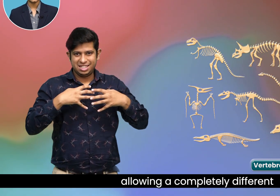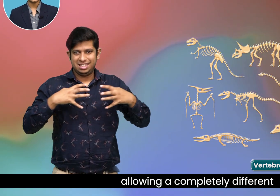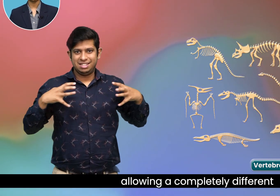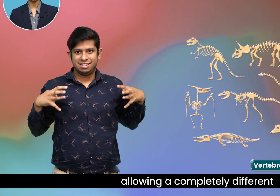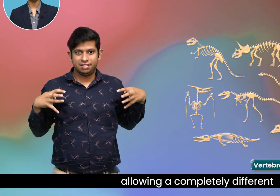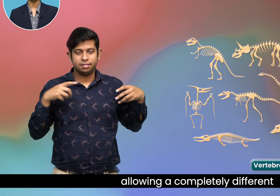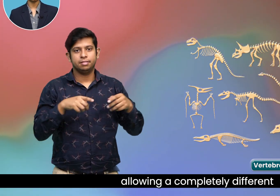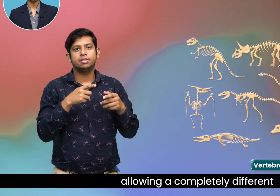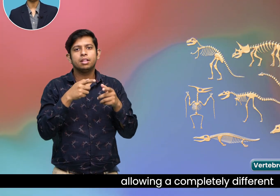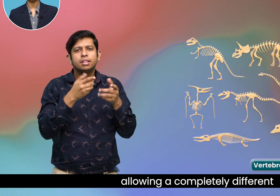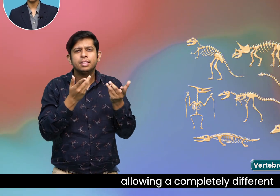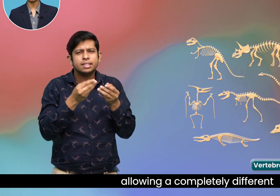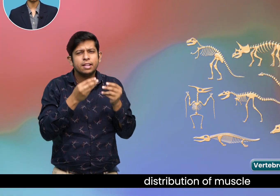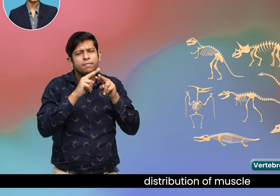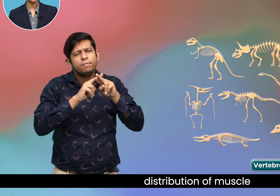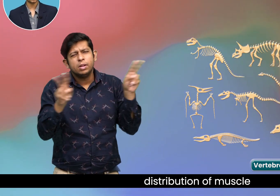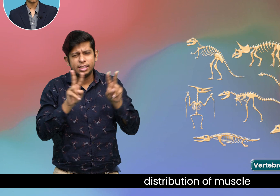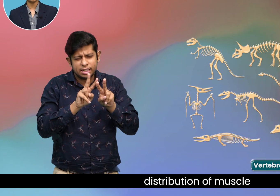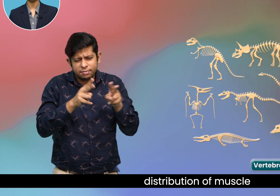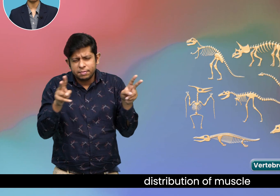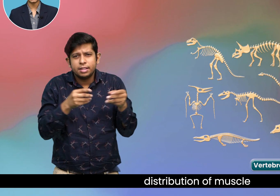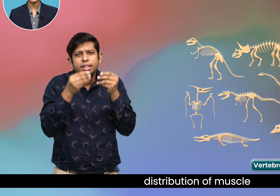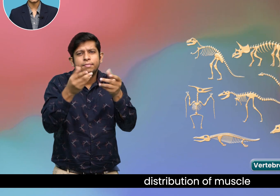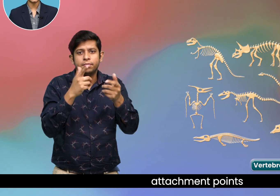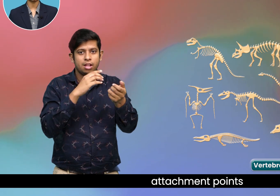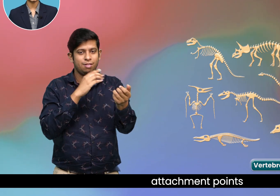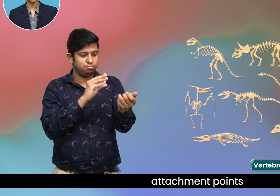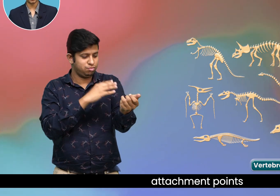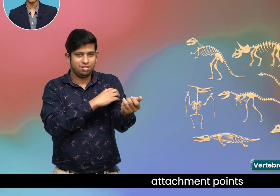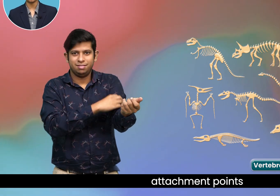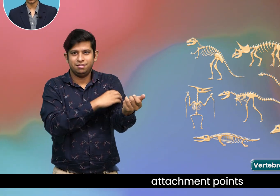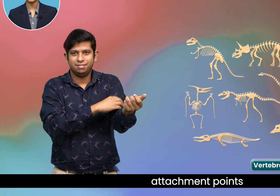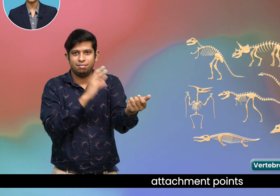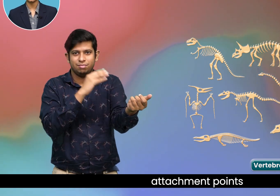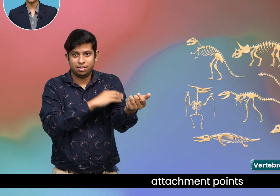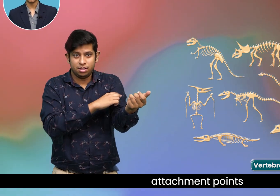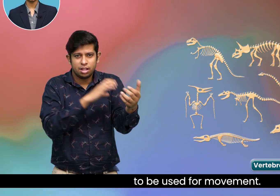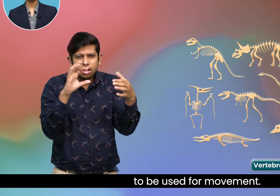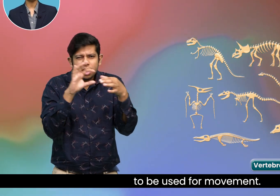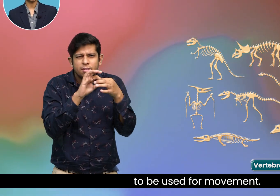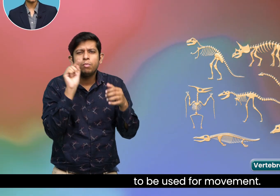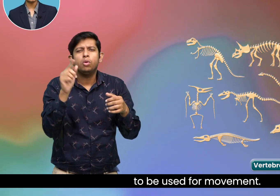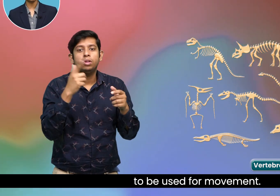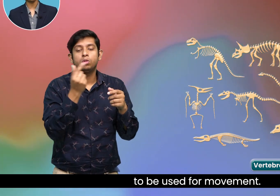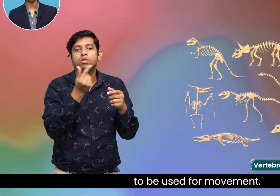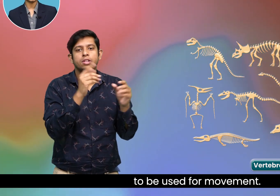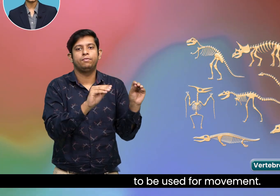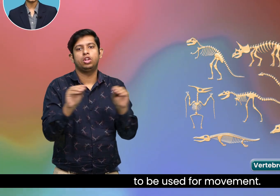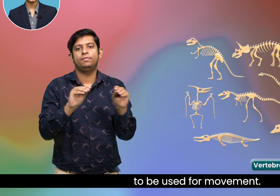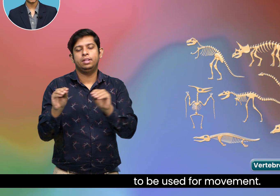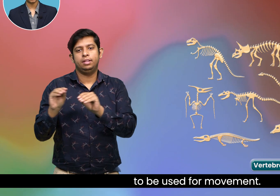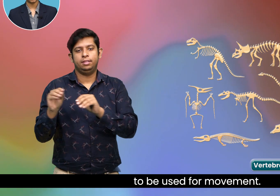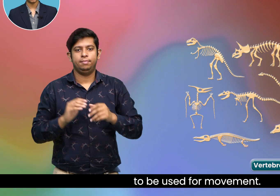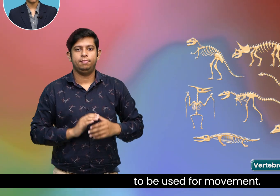allowing a completely different distribution of muscles attachment points to be used for